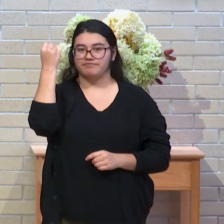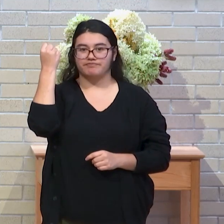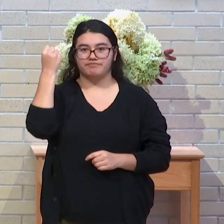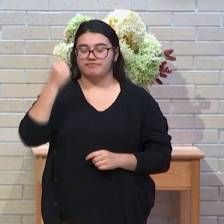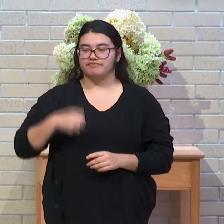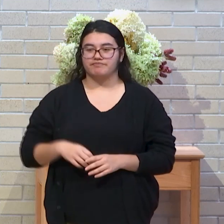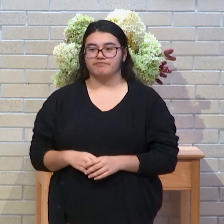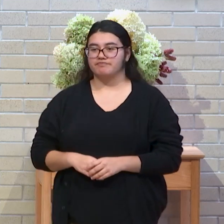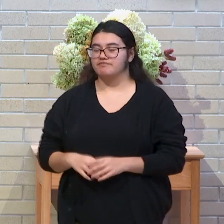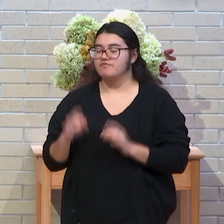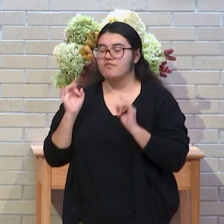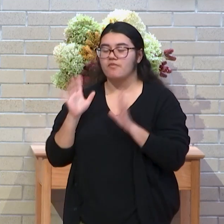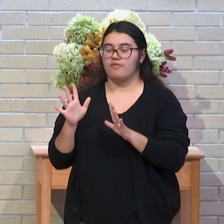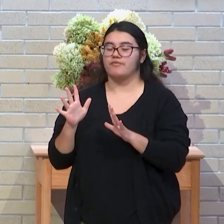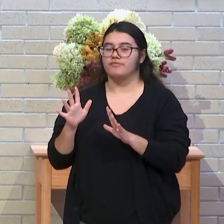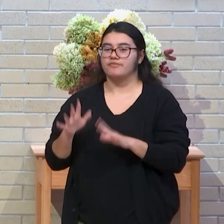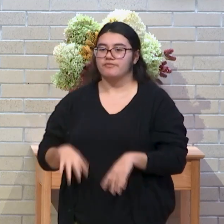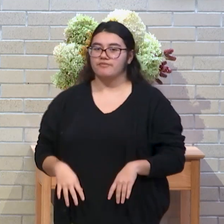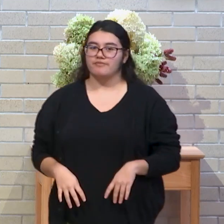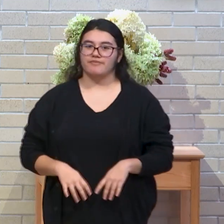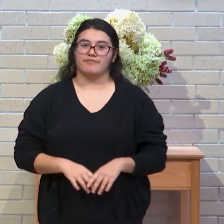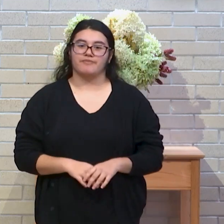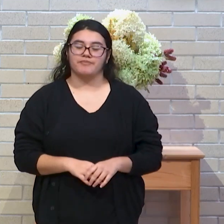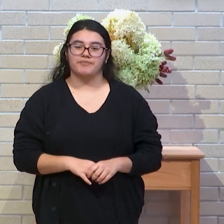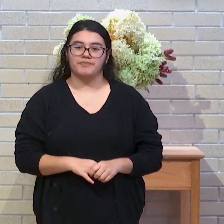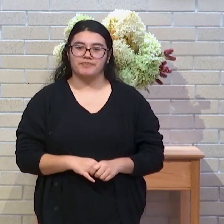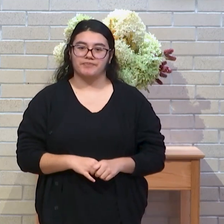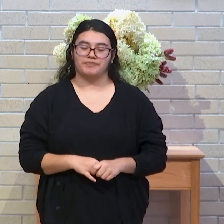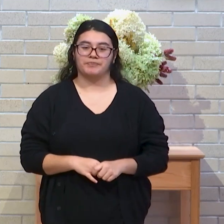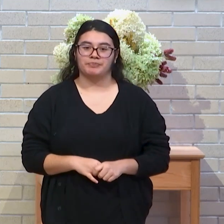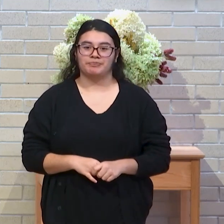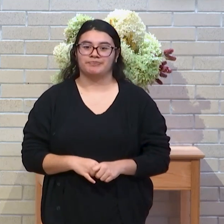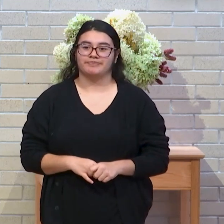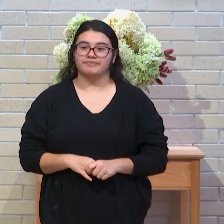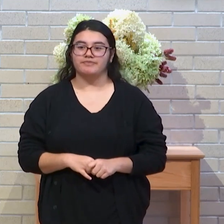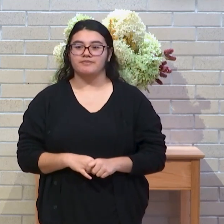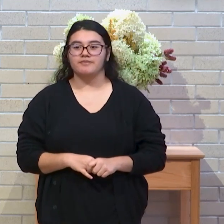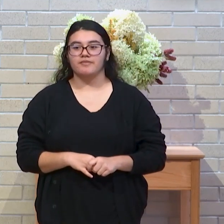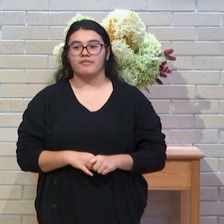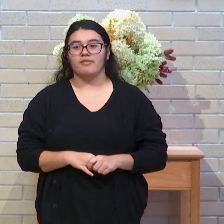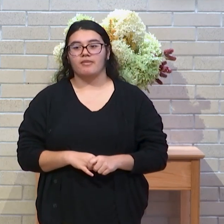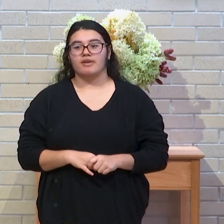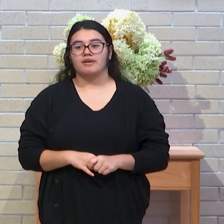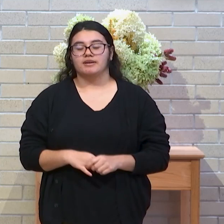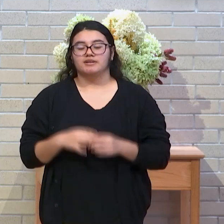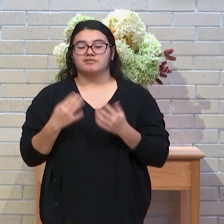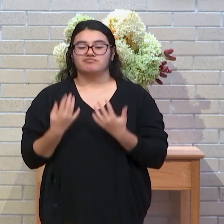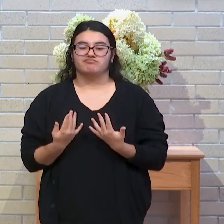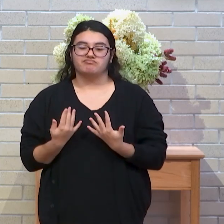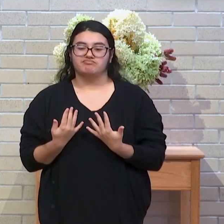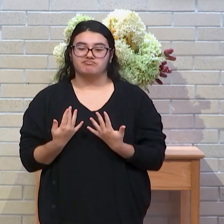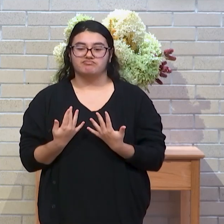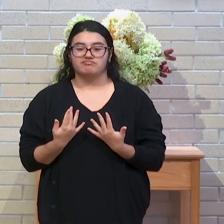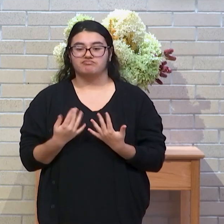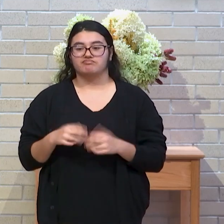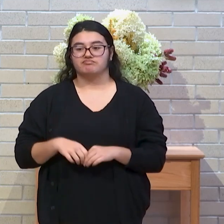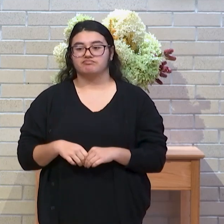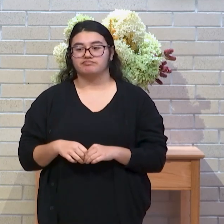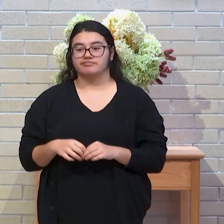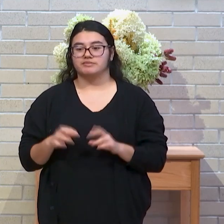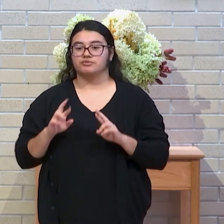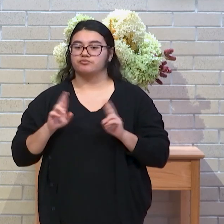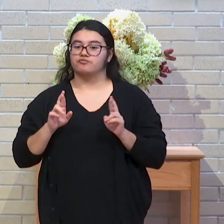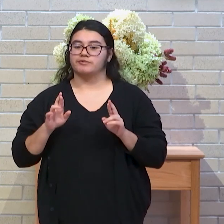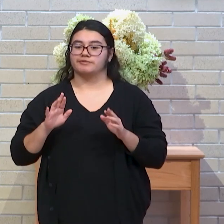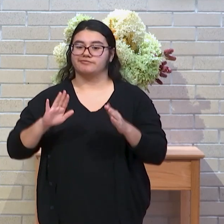We eventually rolled into Arusha around noon after sitting still in the previous town for an hour, gross and ready to move on with our day. It had been